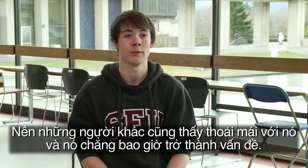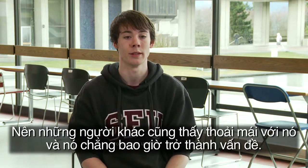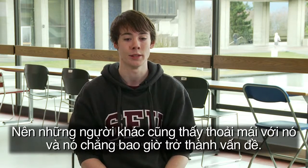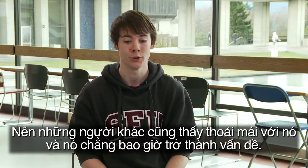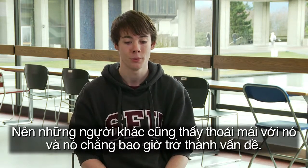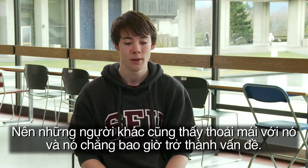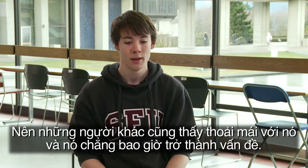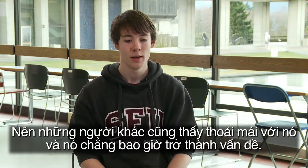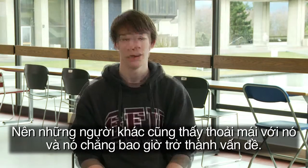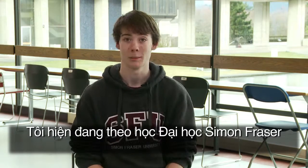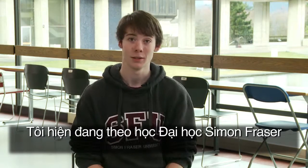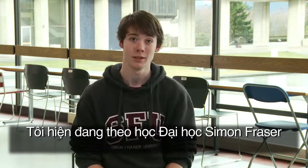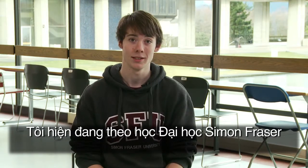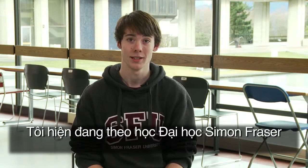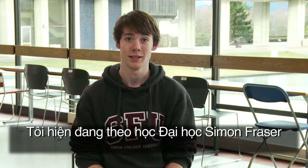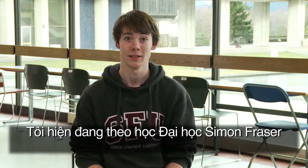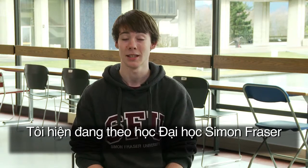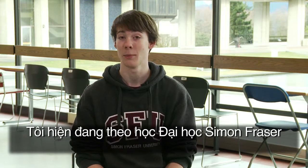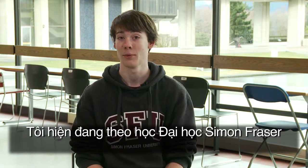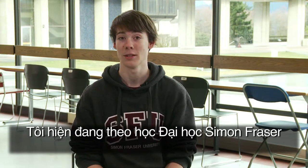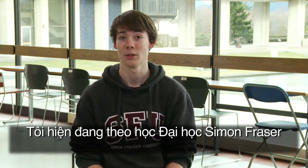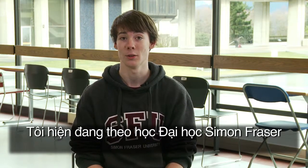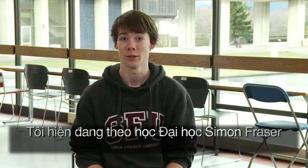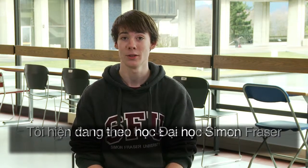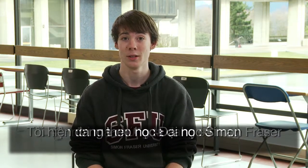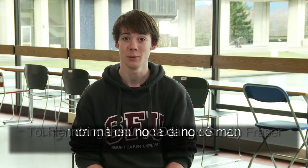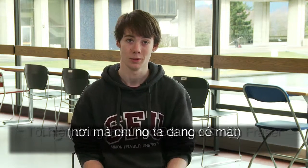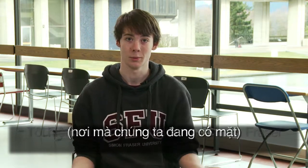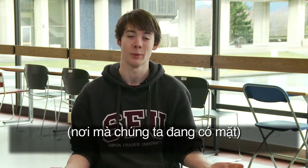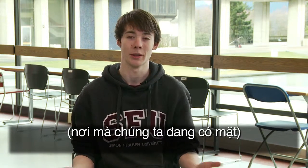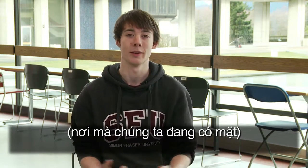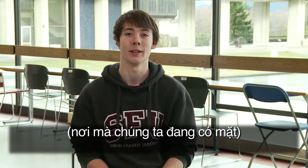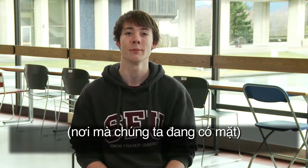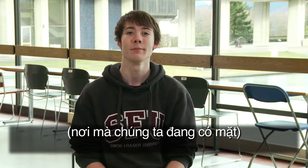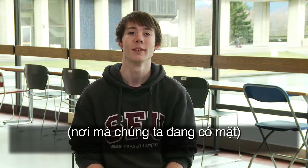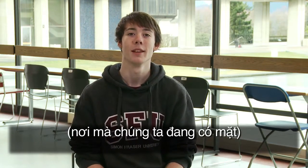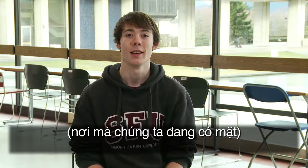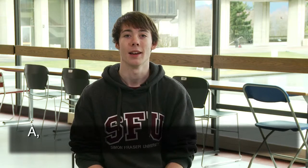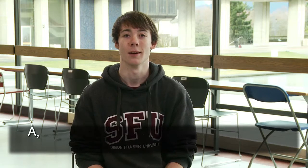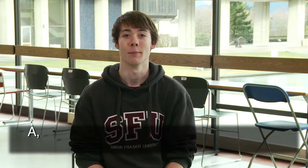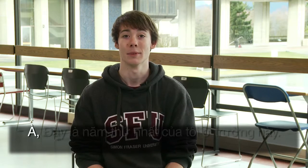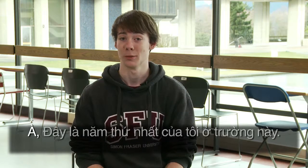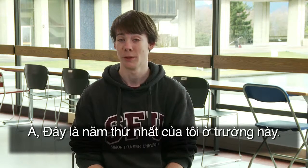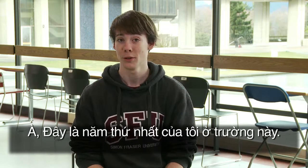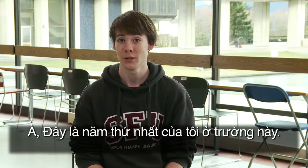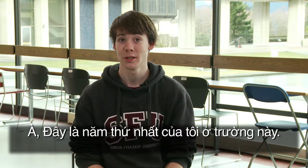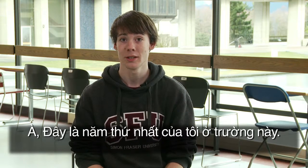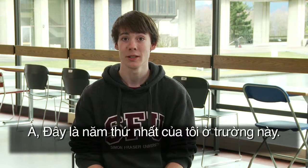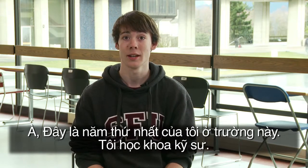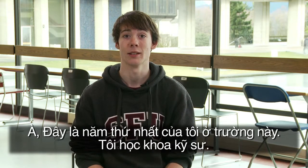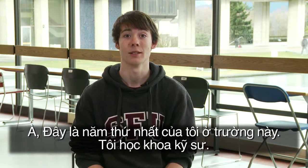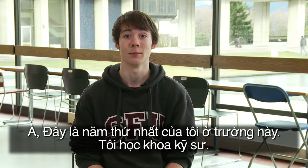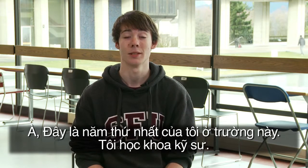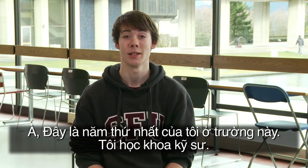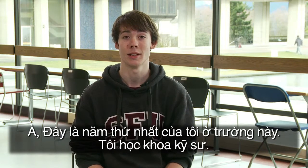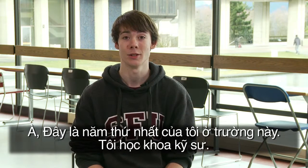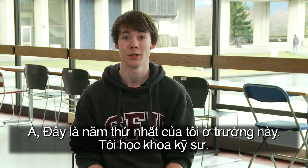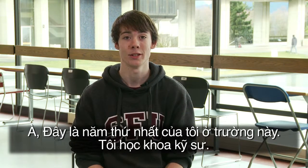was never any issue. And I'm currently attending Simon Fraser University, which is where we are right now. It's my first year here and I'm studying engineering